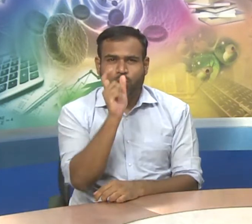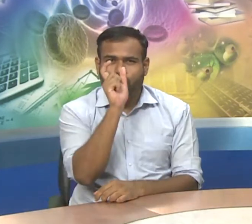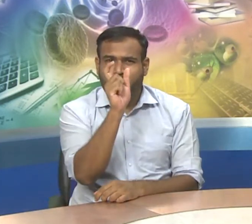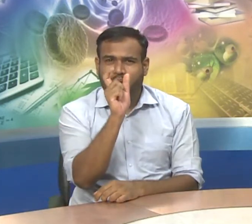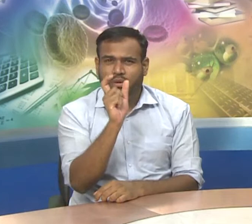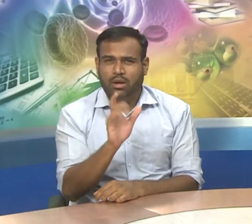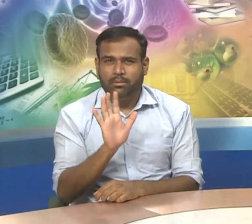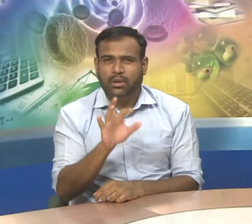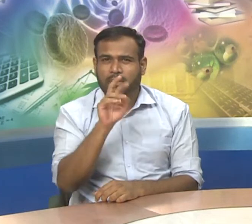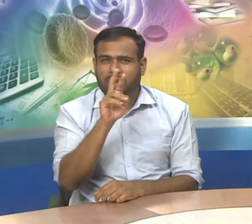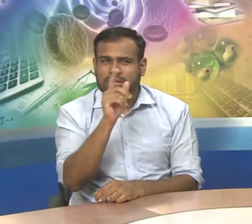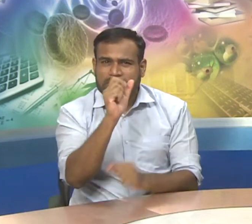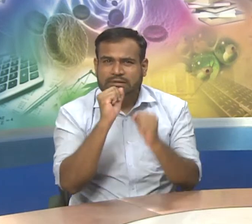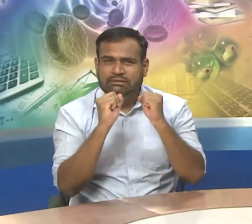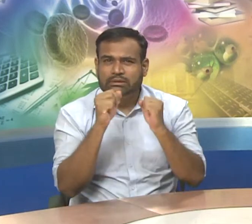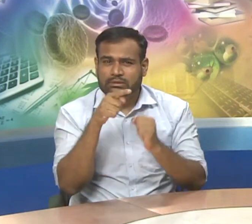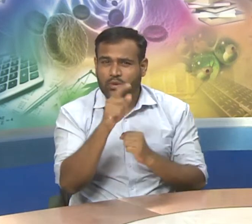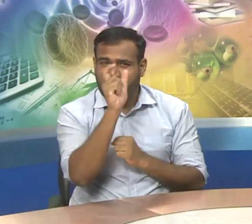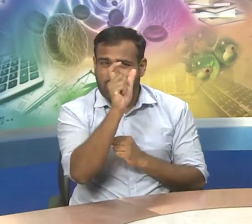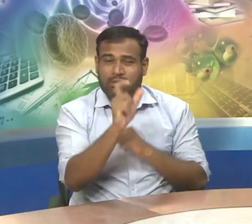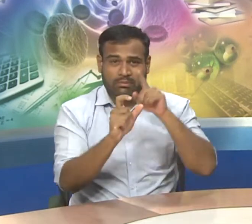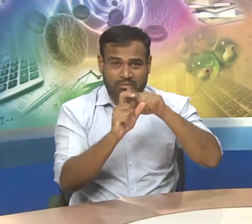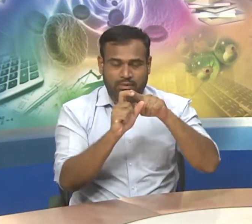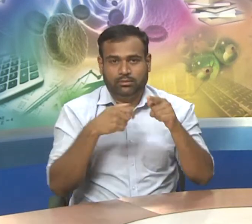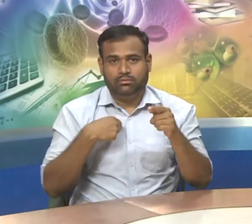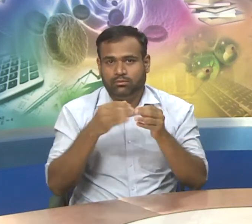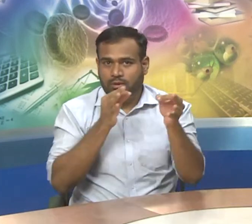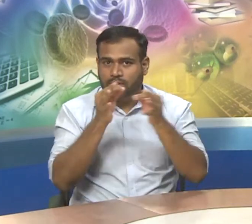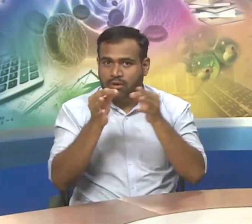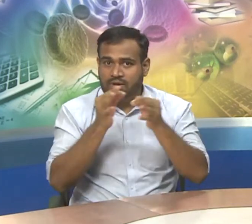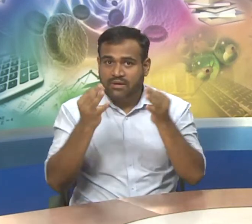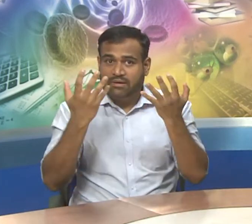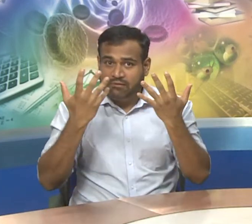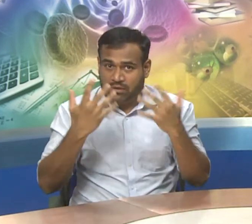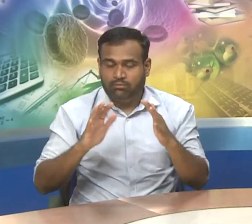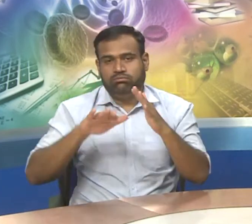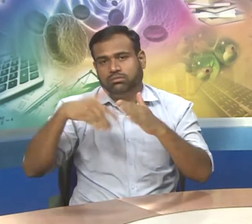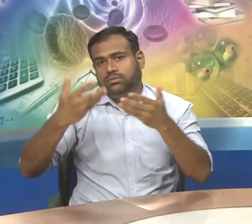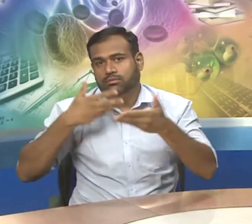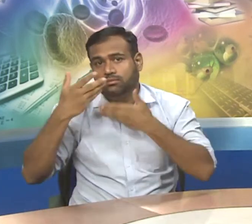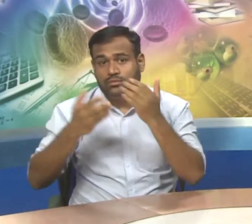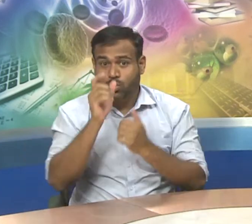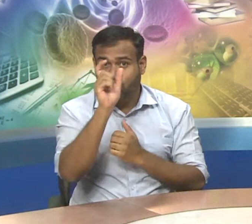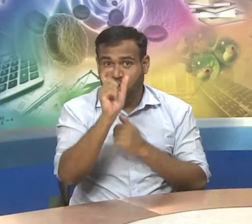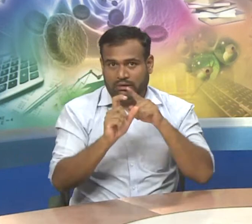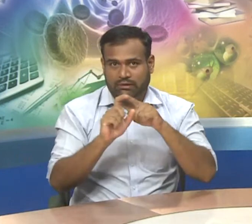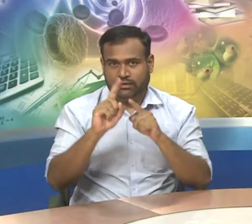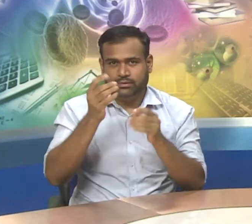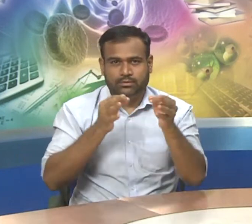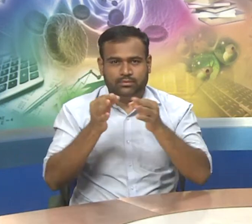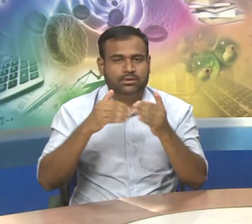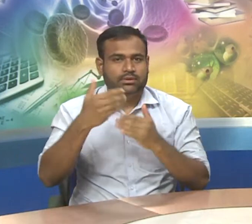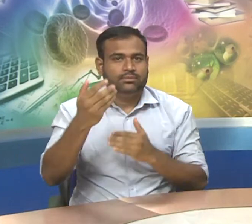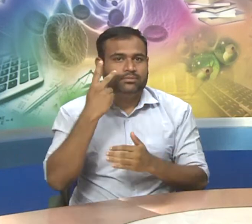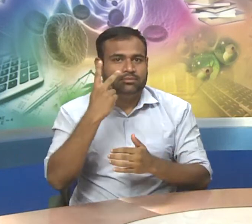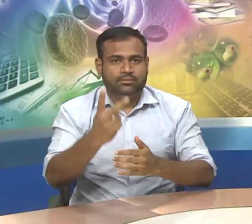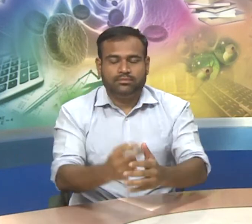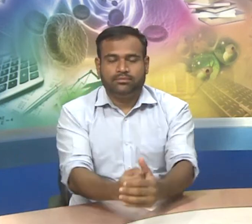Let us first begin with the difficult terms from this lesson. After understanding all these difficult words, we will begin